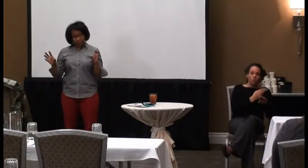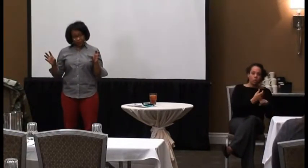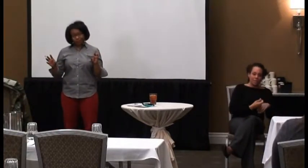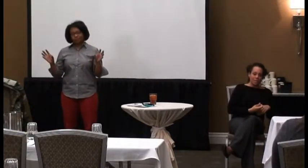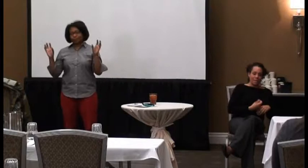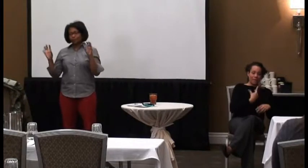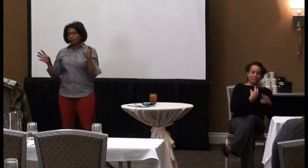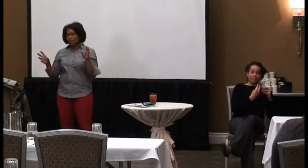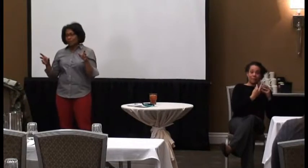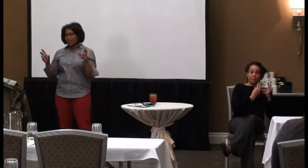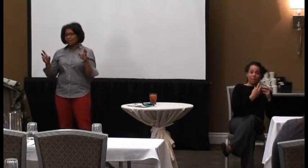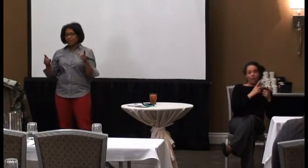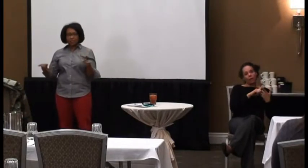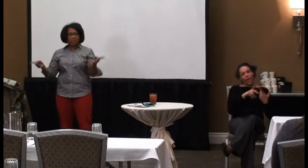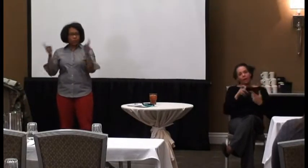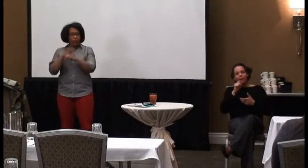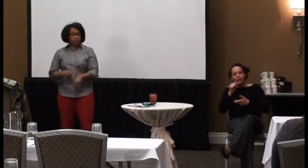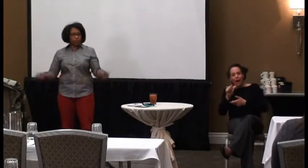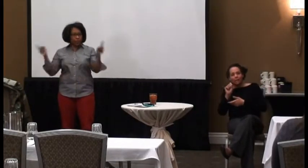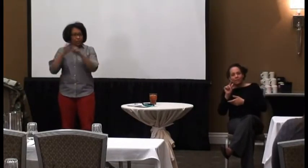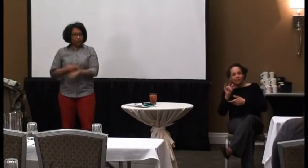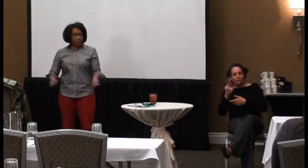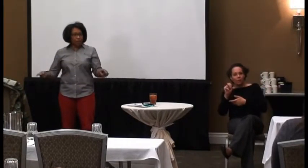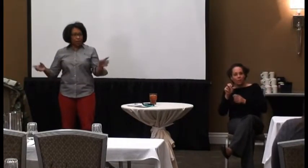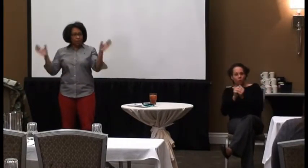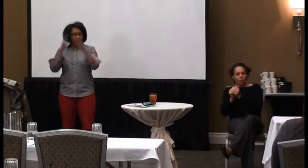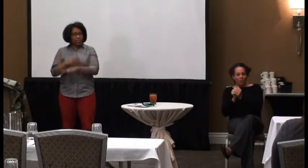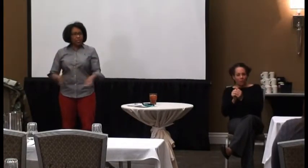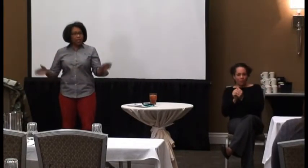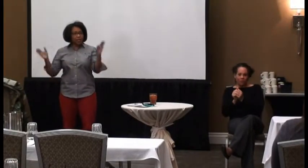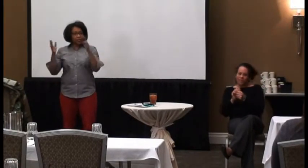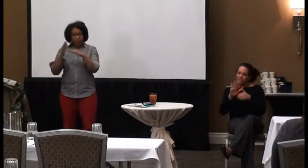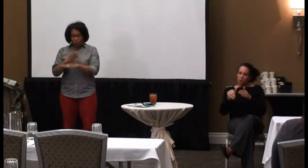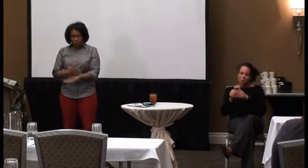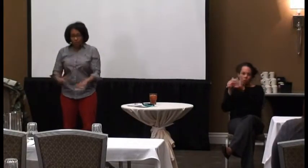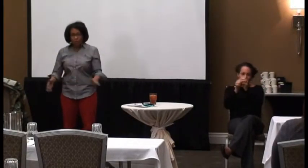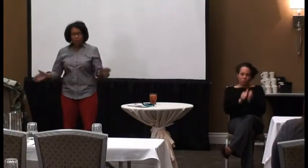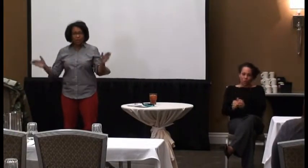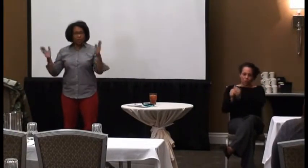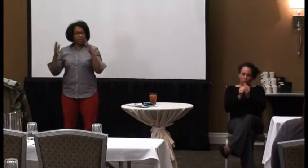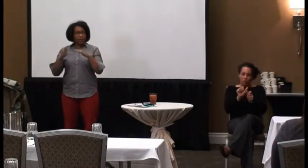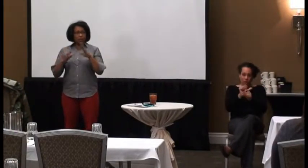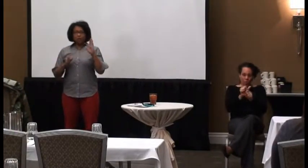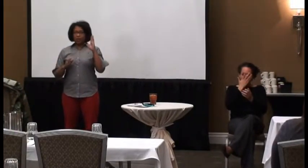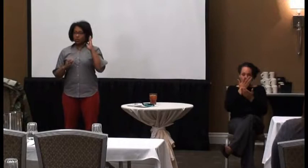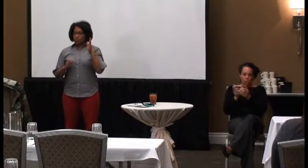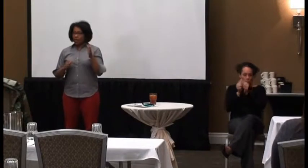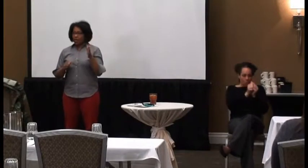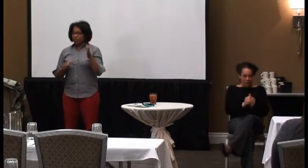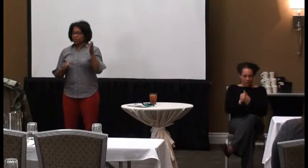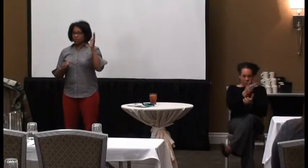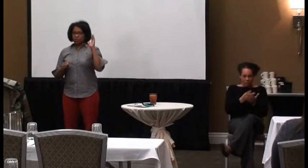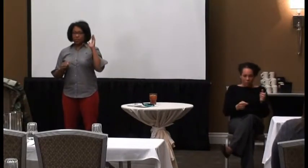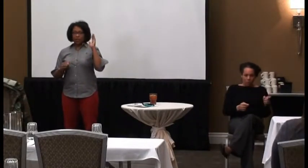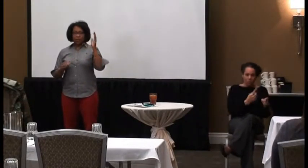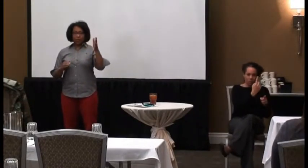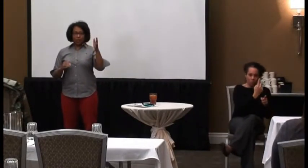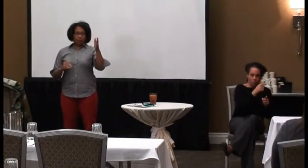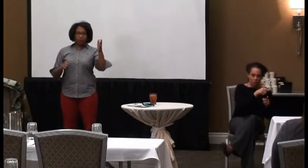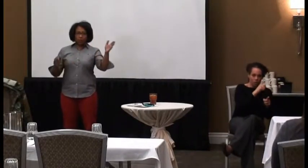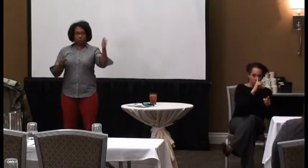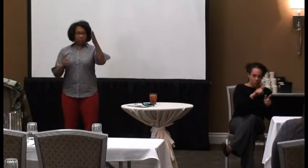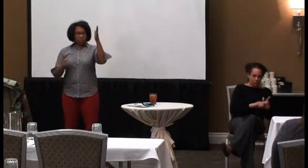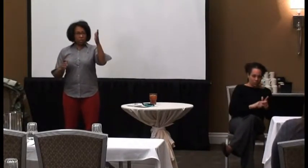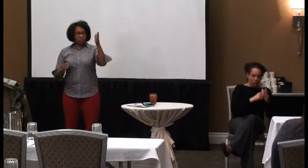together. And I tell kids it's like an orchestra. It all plays together, it works well together, because one agent is going to